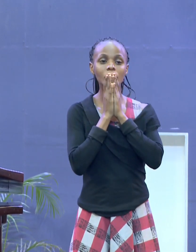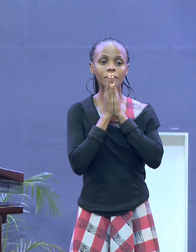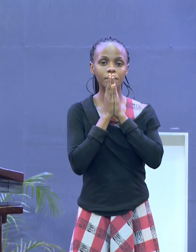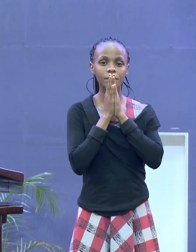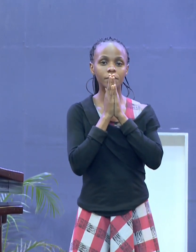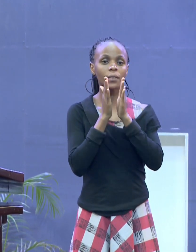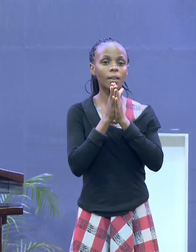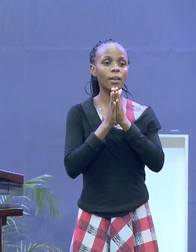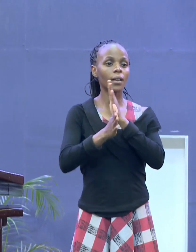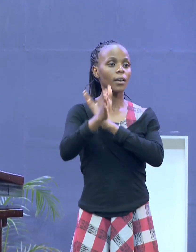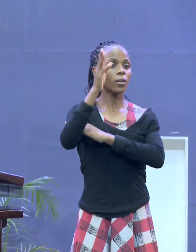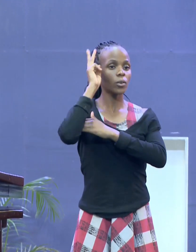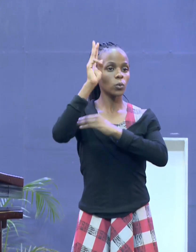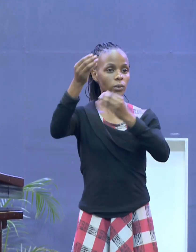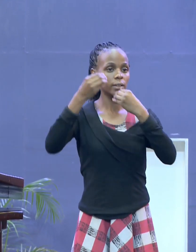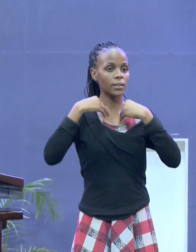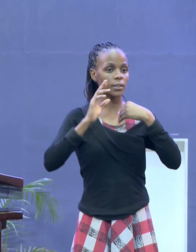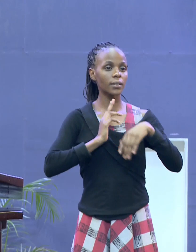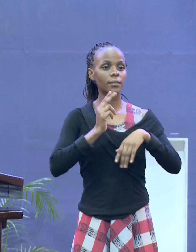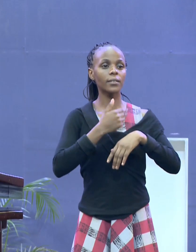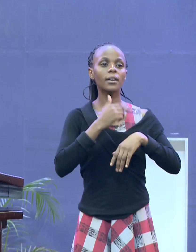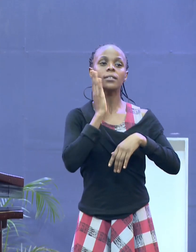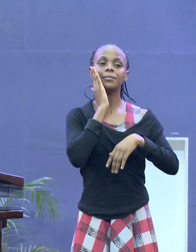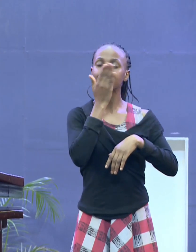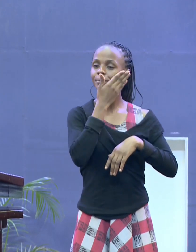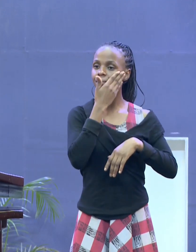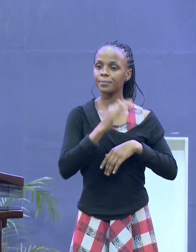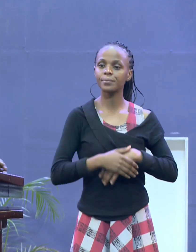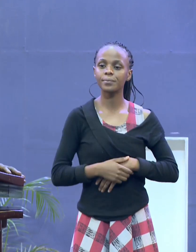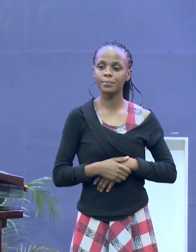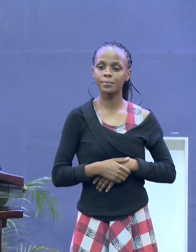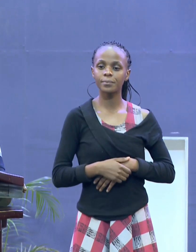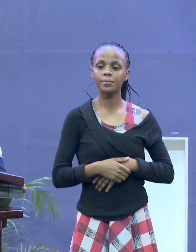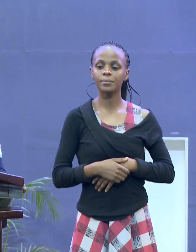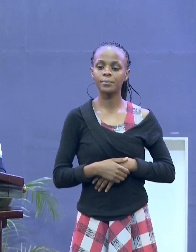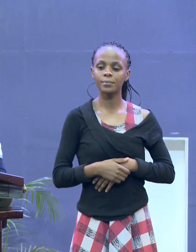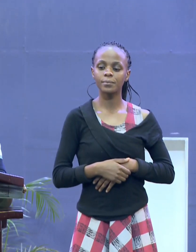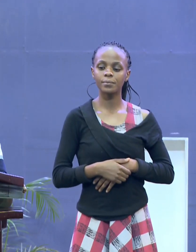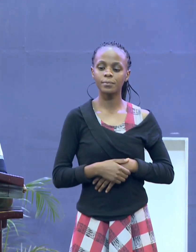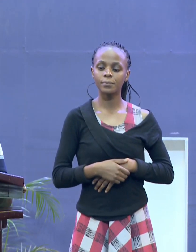And God will give us the grace. Era Katonda ajja tuwa ekisa.